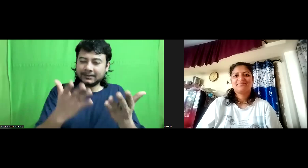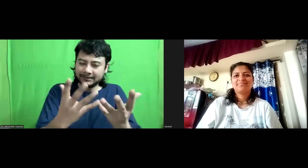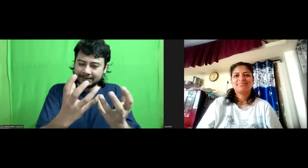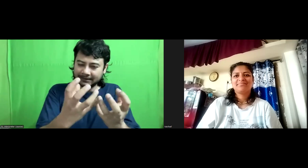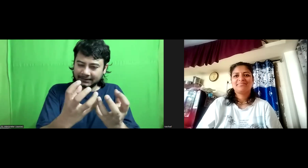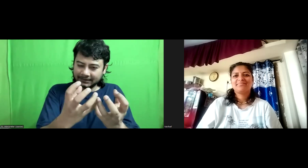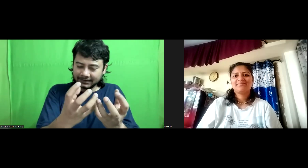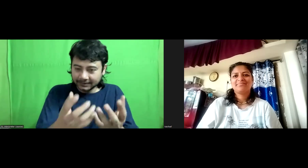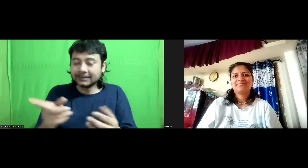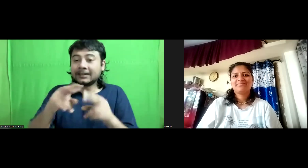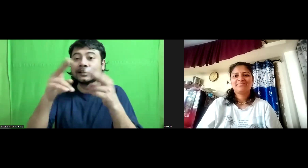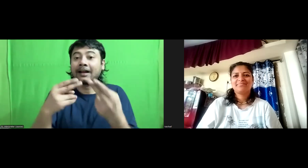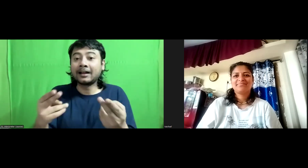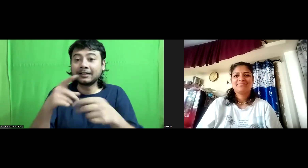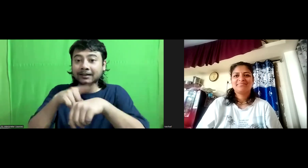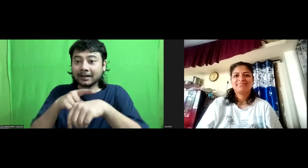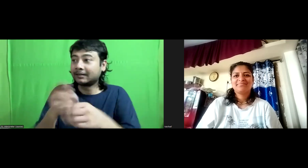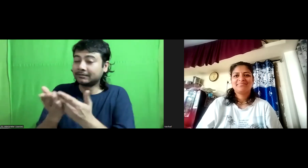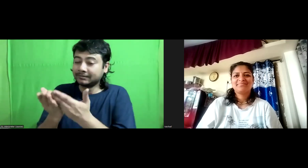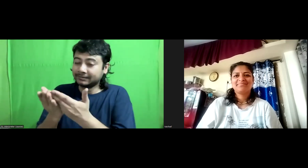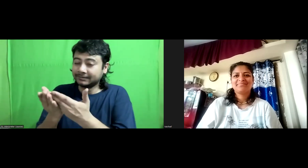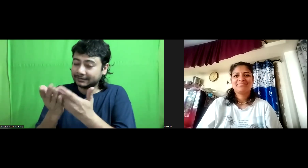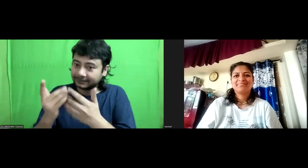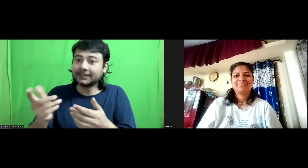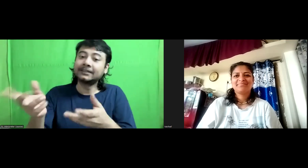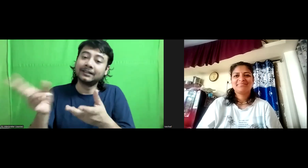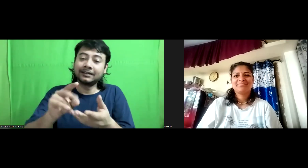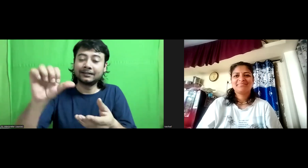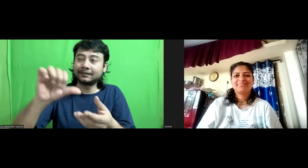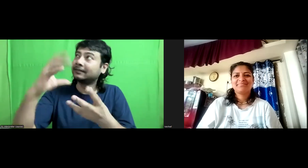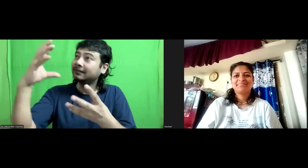So every, and they are with me for past many years.